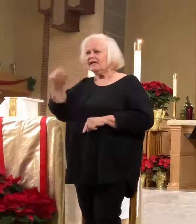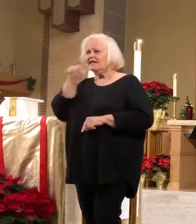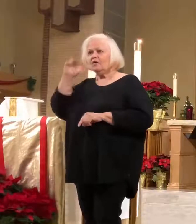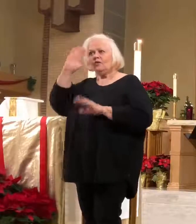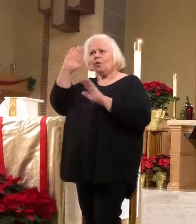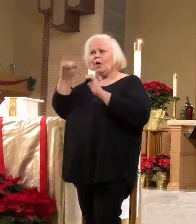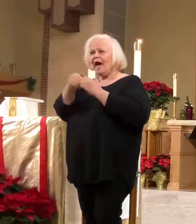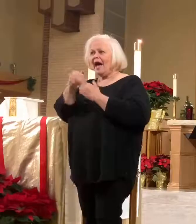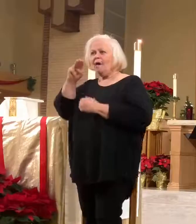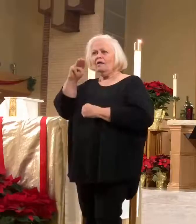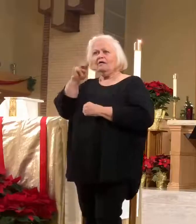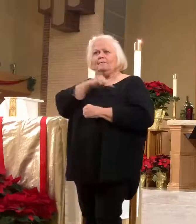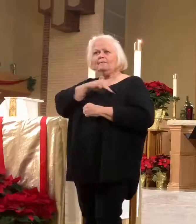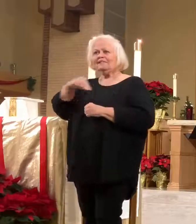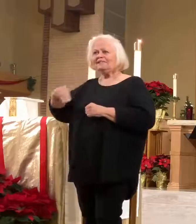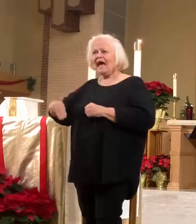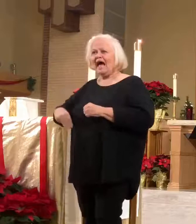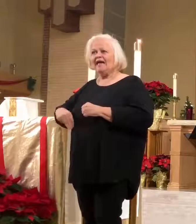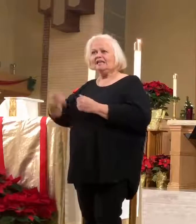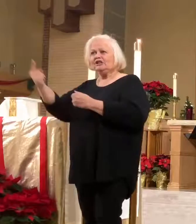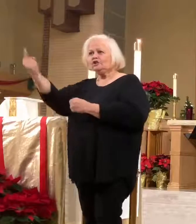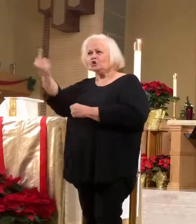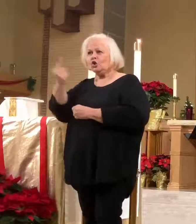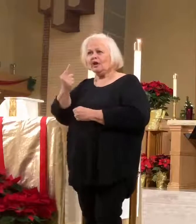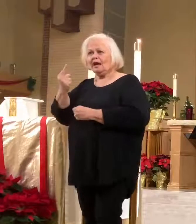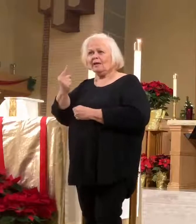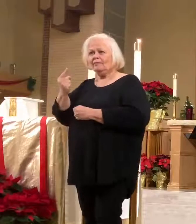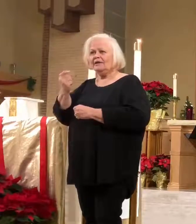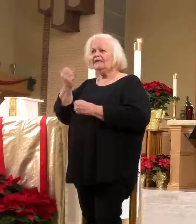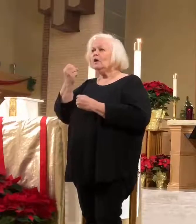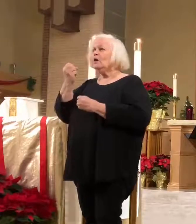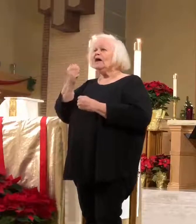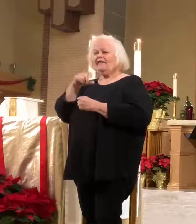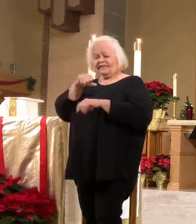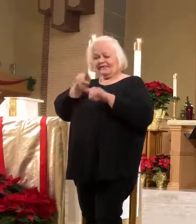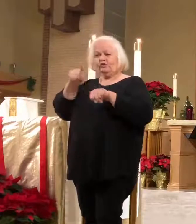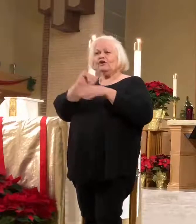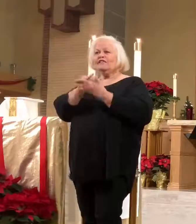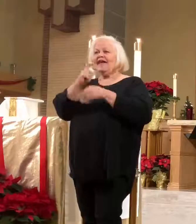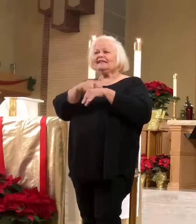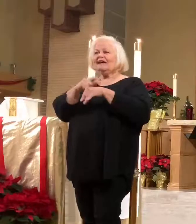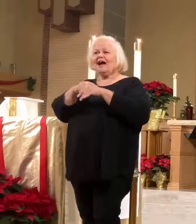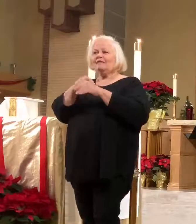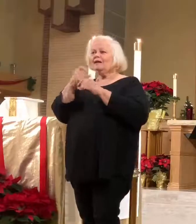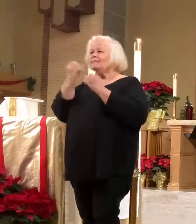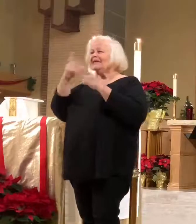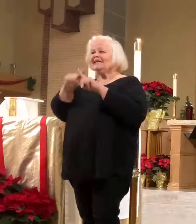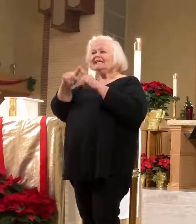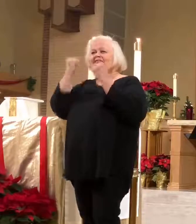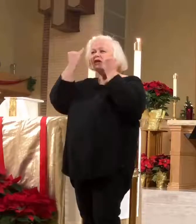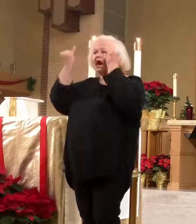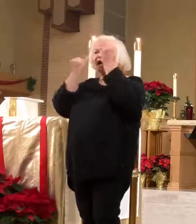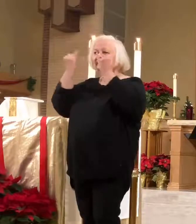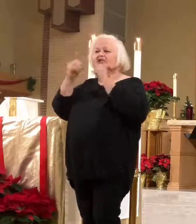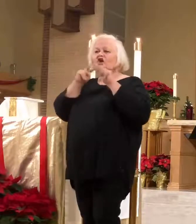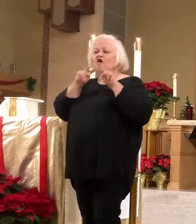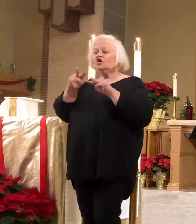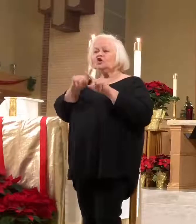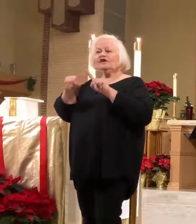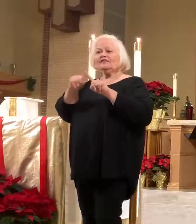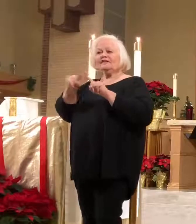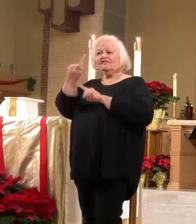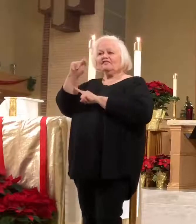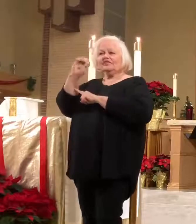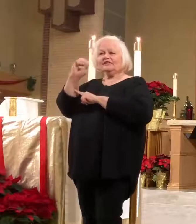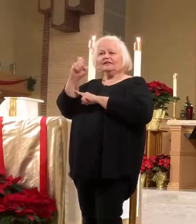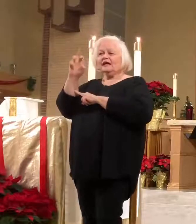come. There's a lot of speculation about how the Messiah is going to come. Just read any of the rabbinic texts. A lot of